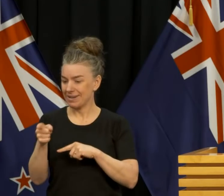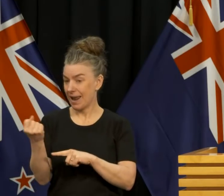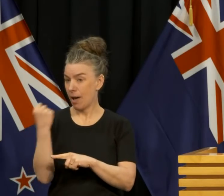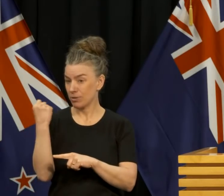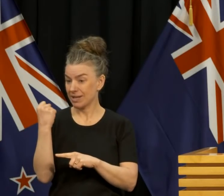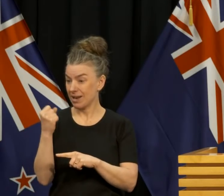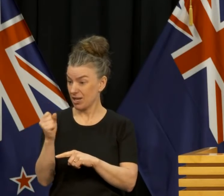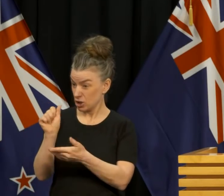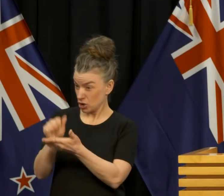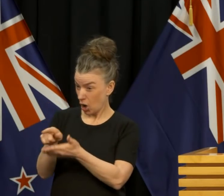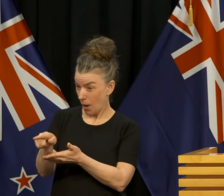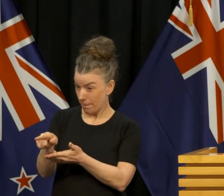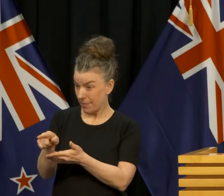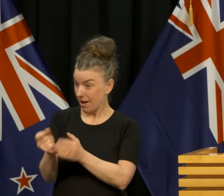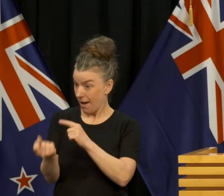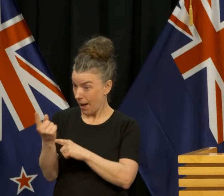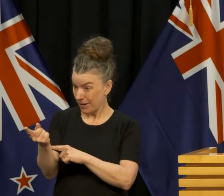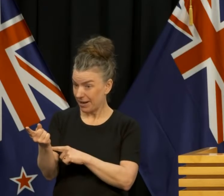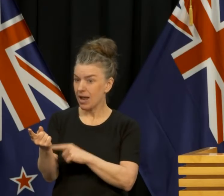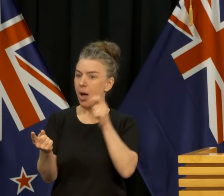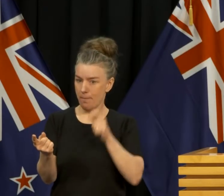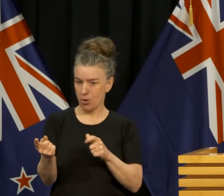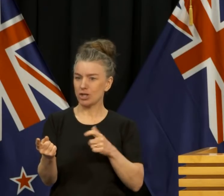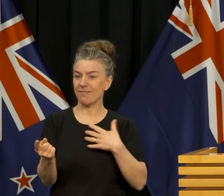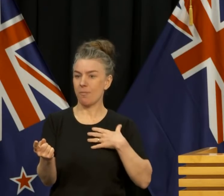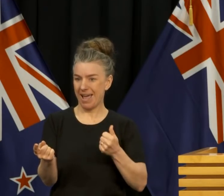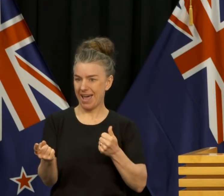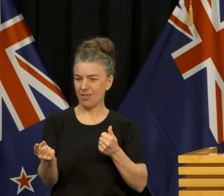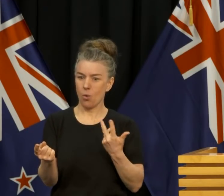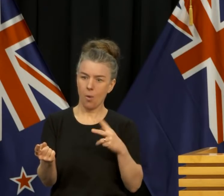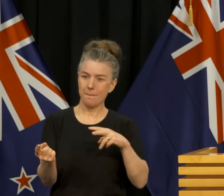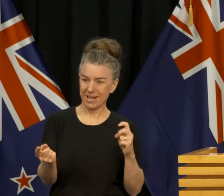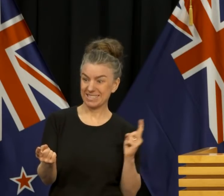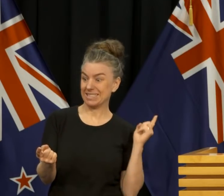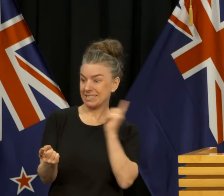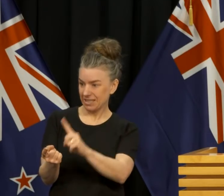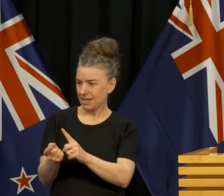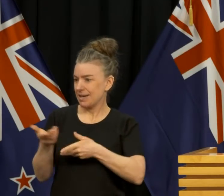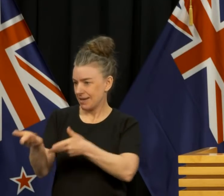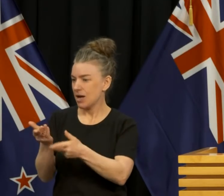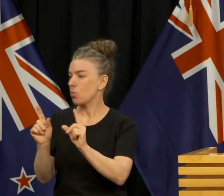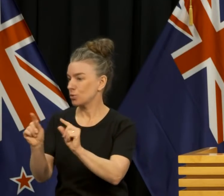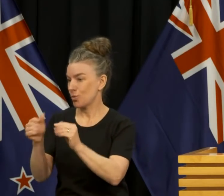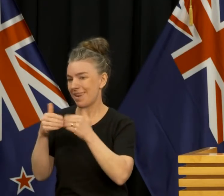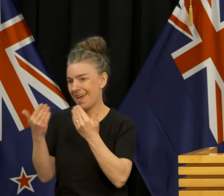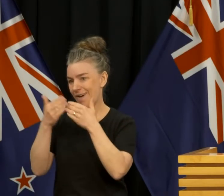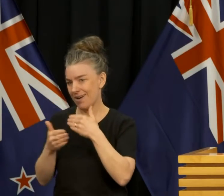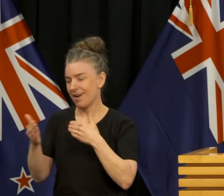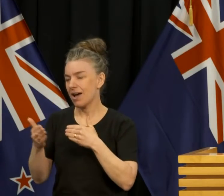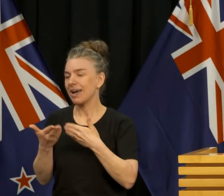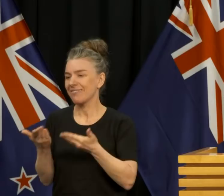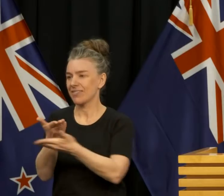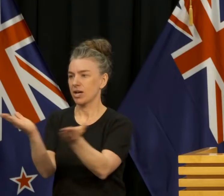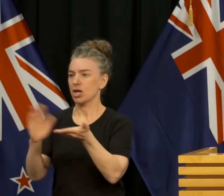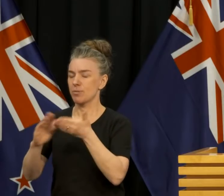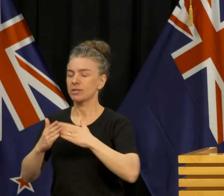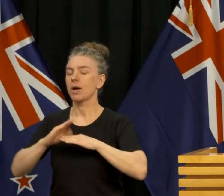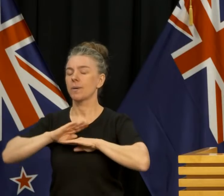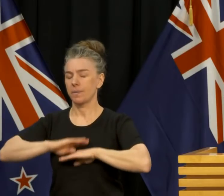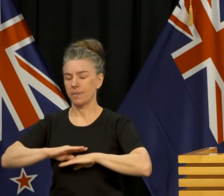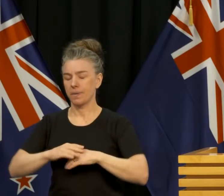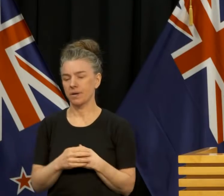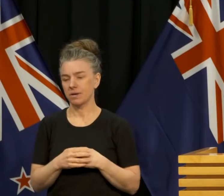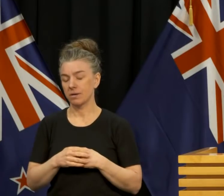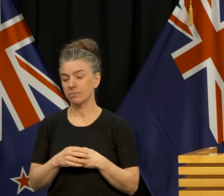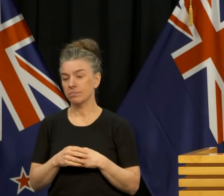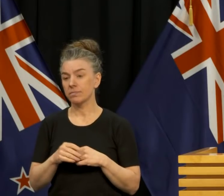in Hamilton, I think that will certainly provide a lot more reassurance to the community. Now, I want to say, and I do want to really acknowledge